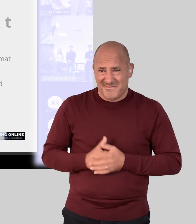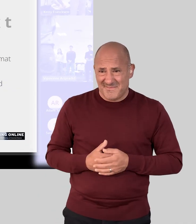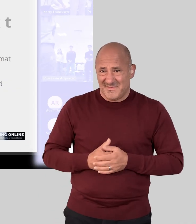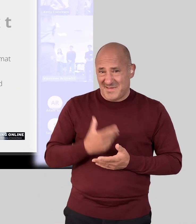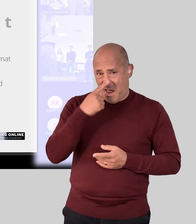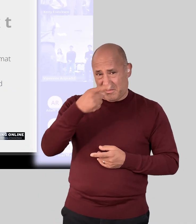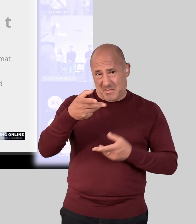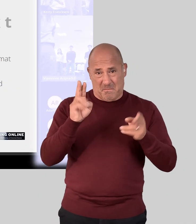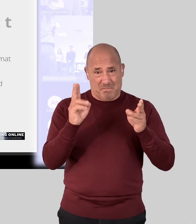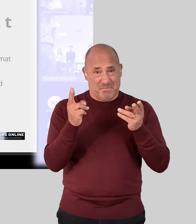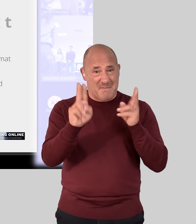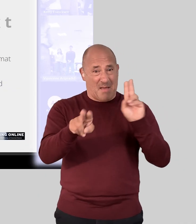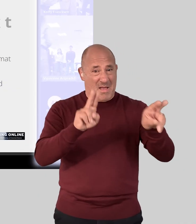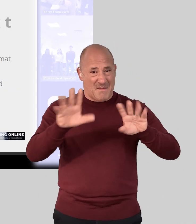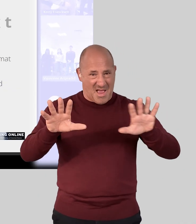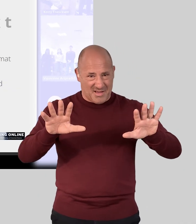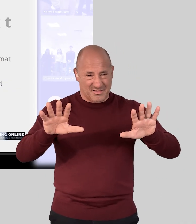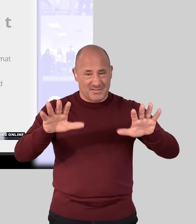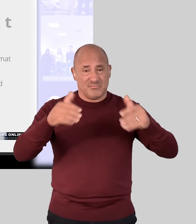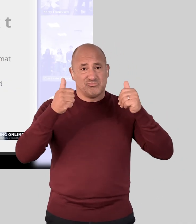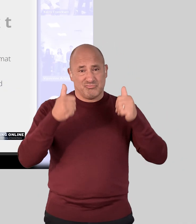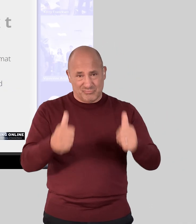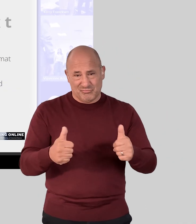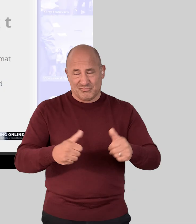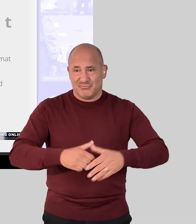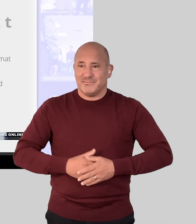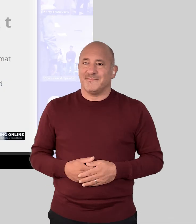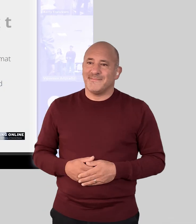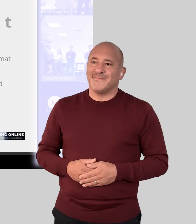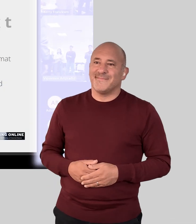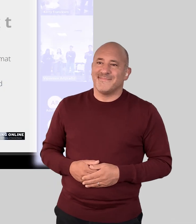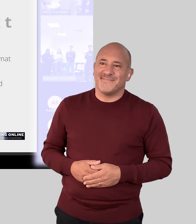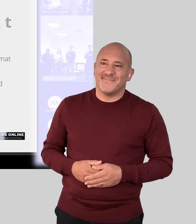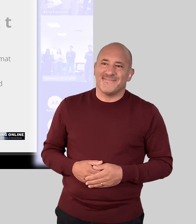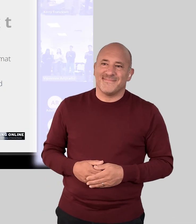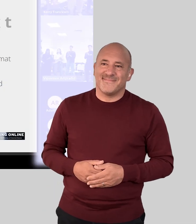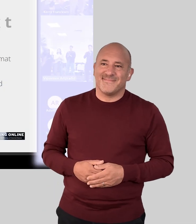time. Thank you very much. That was not expected.